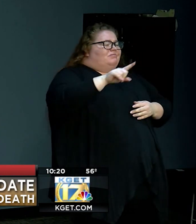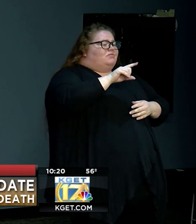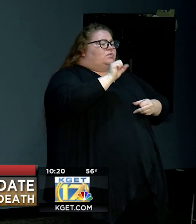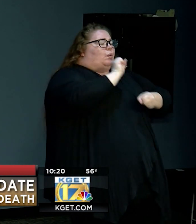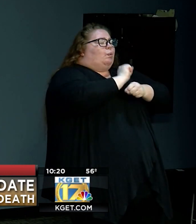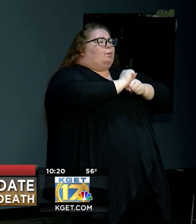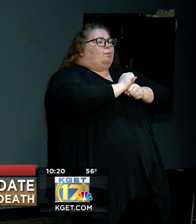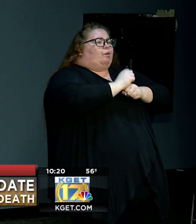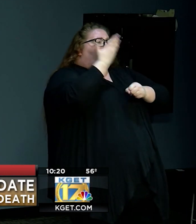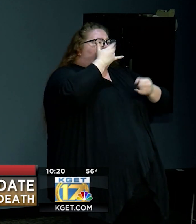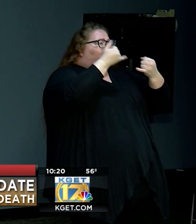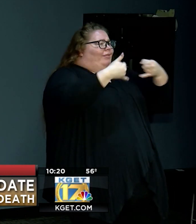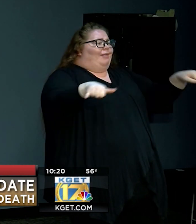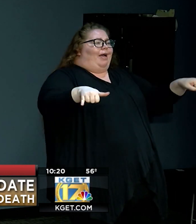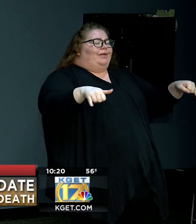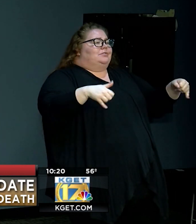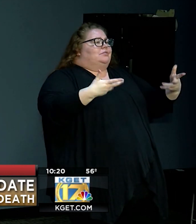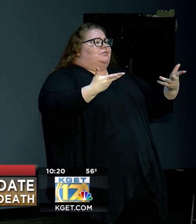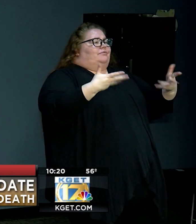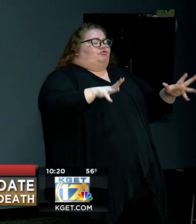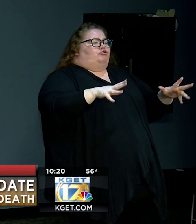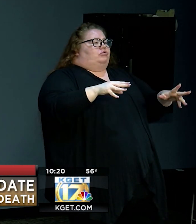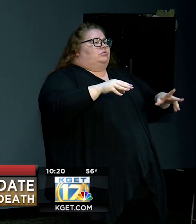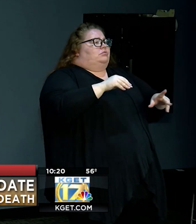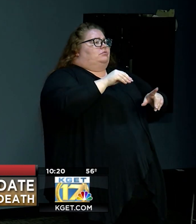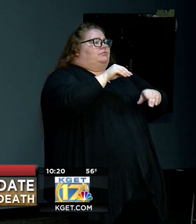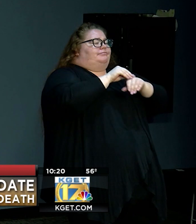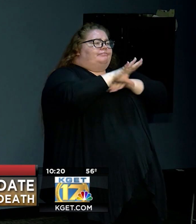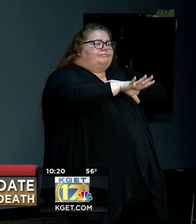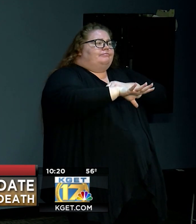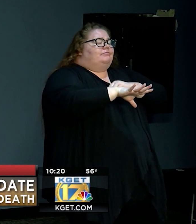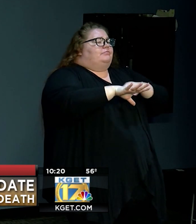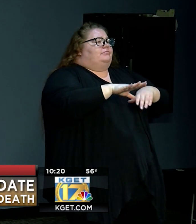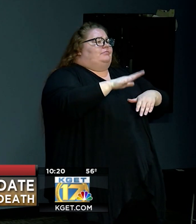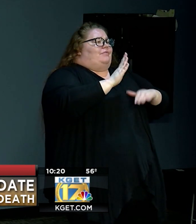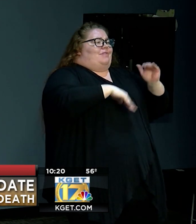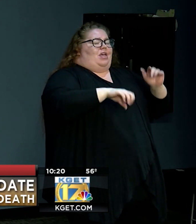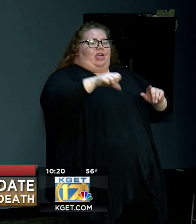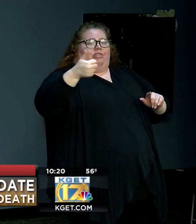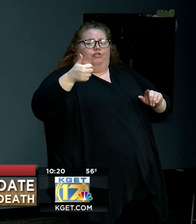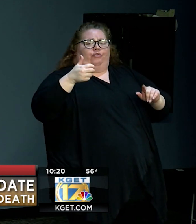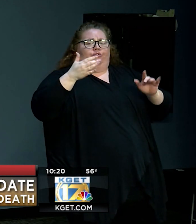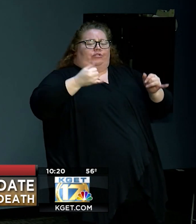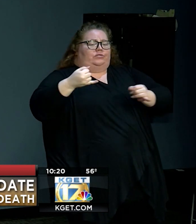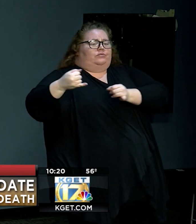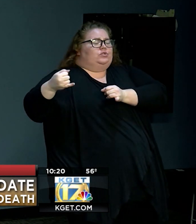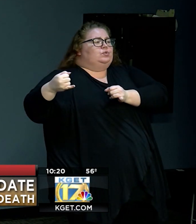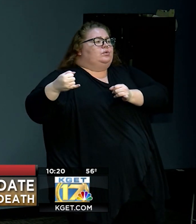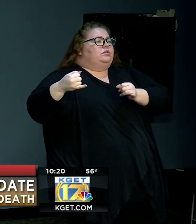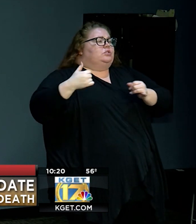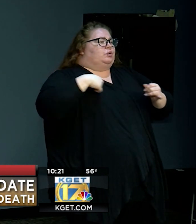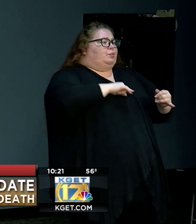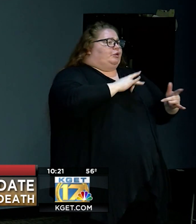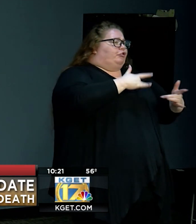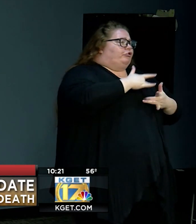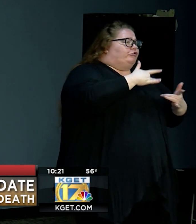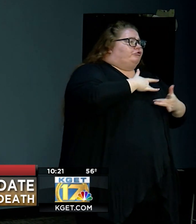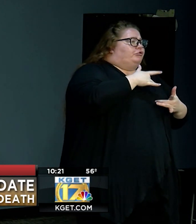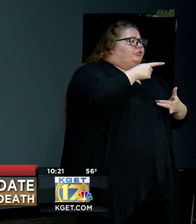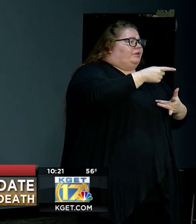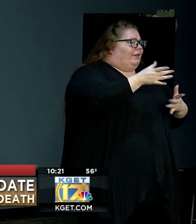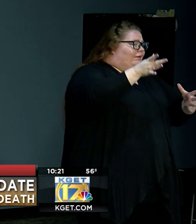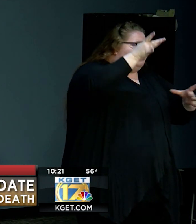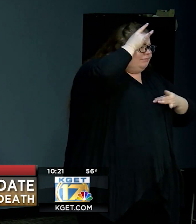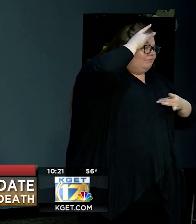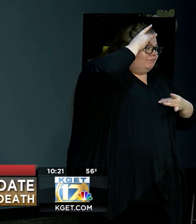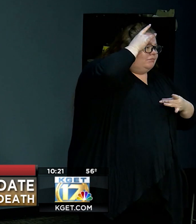they're exposed at a significantly greater risk than other individuals. They're concerned about them receiving the disease